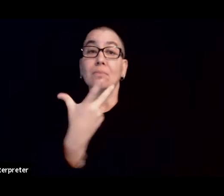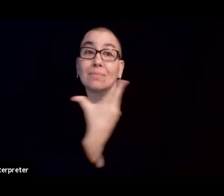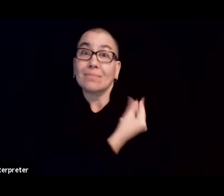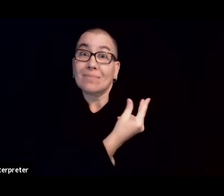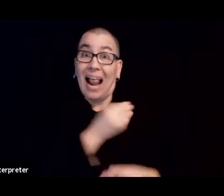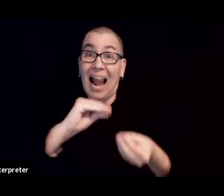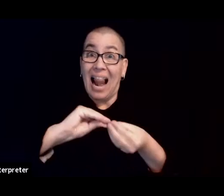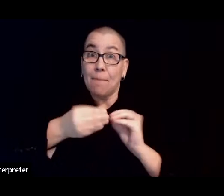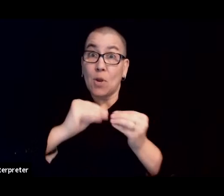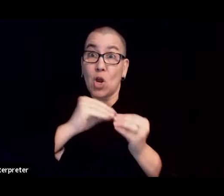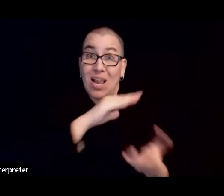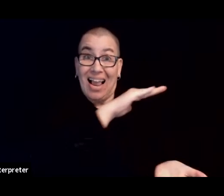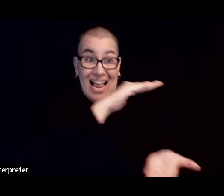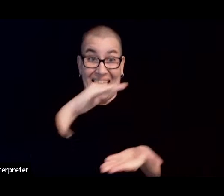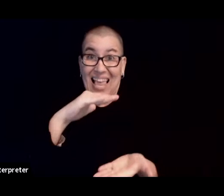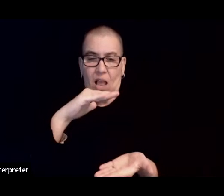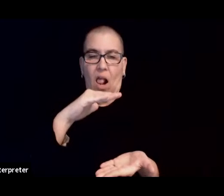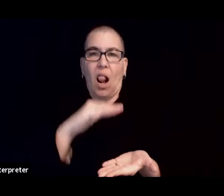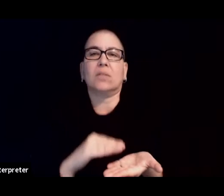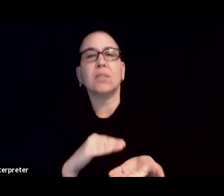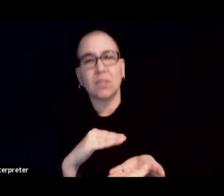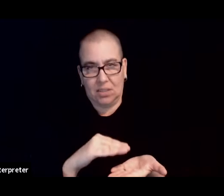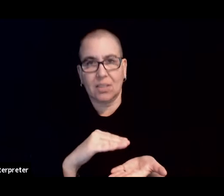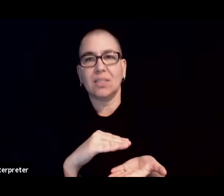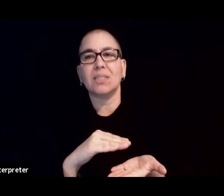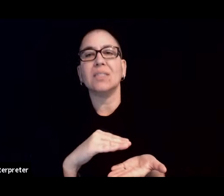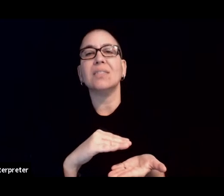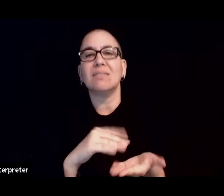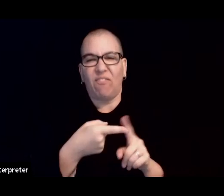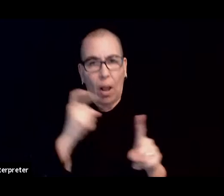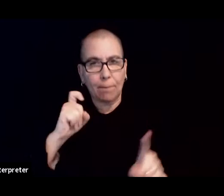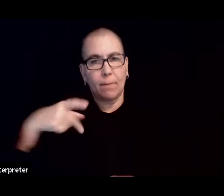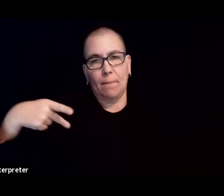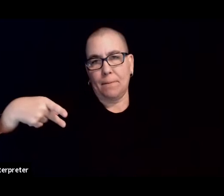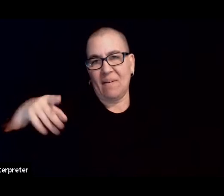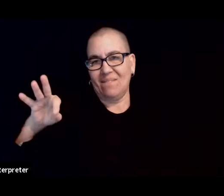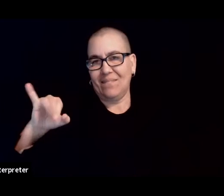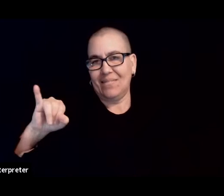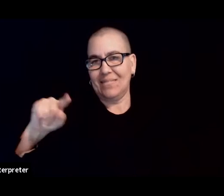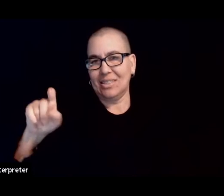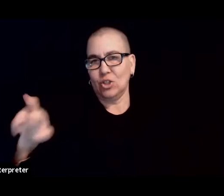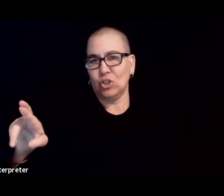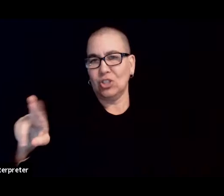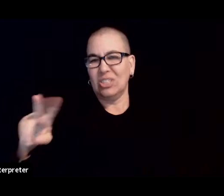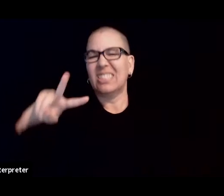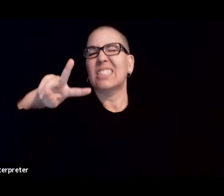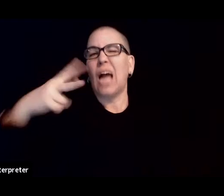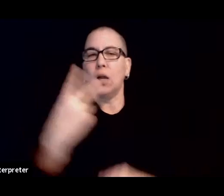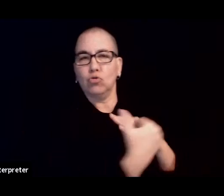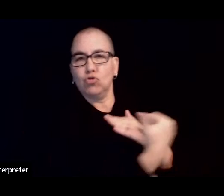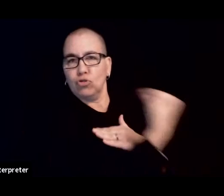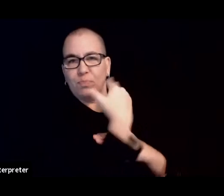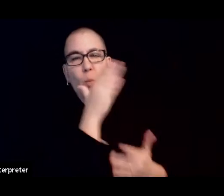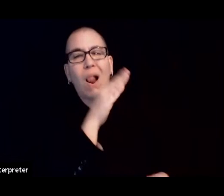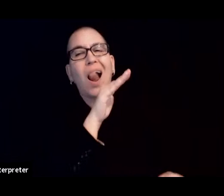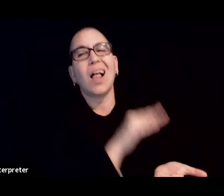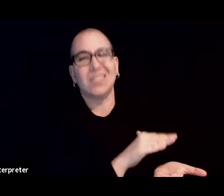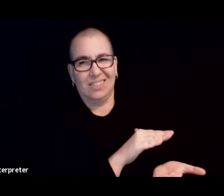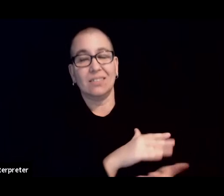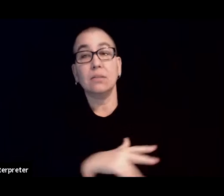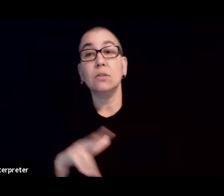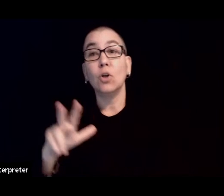Pfizer coming into the state next week. We will receive 33,150 doses in that